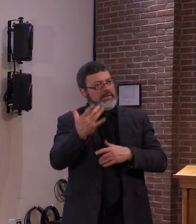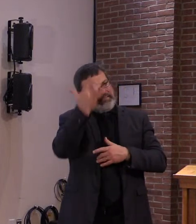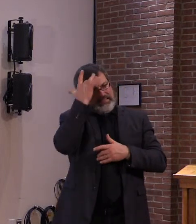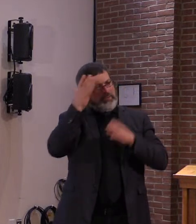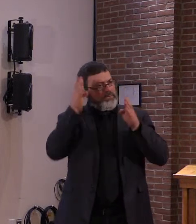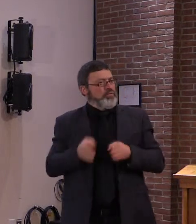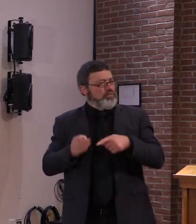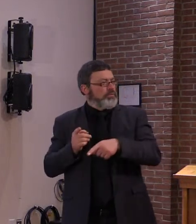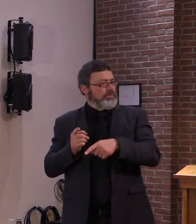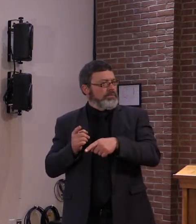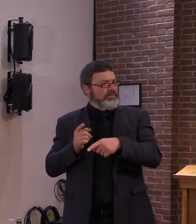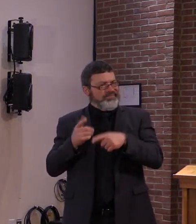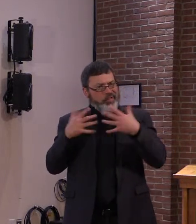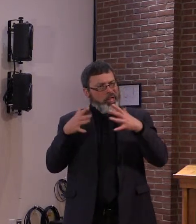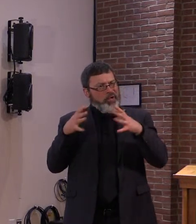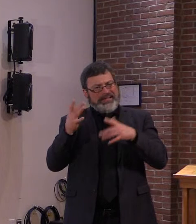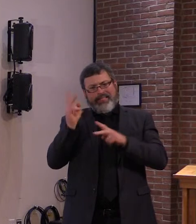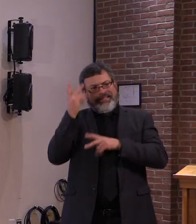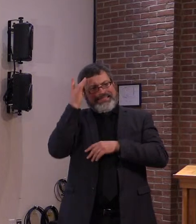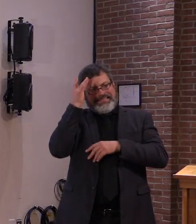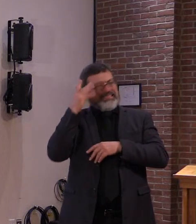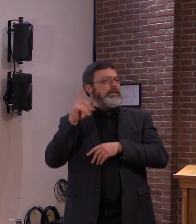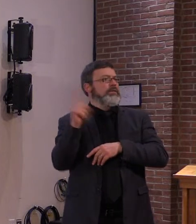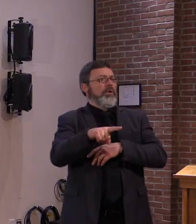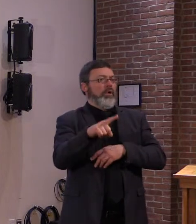any individual district?